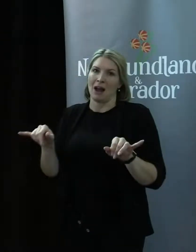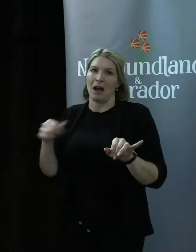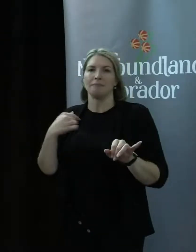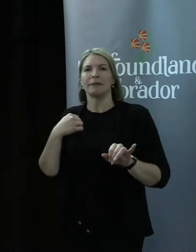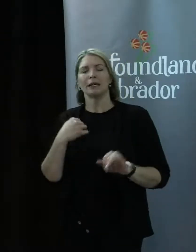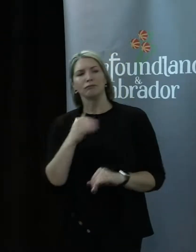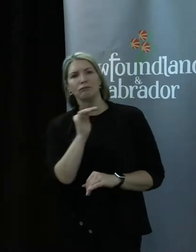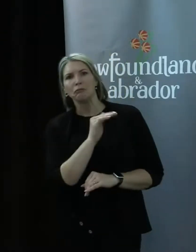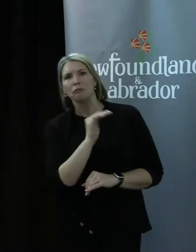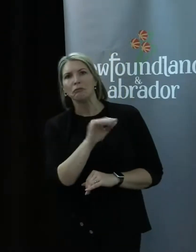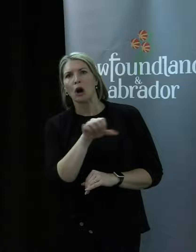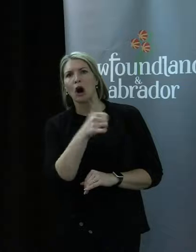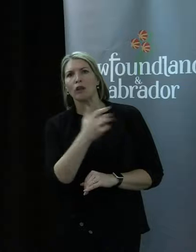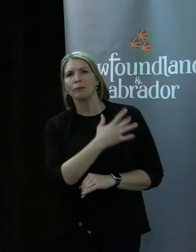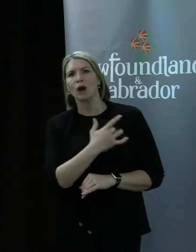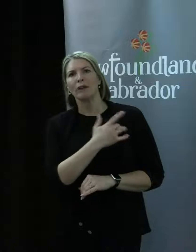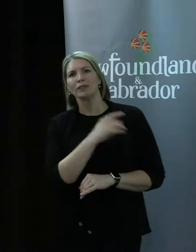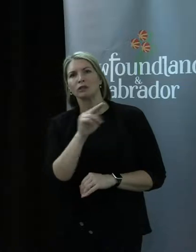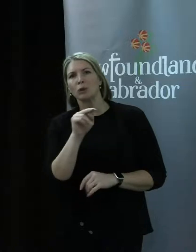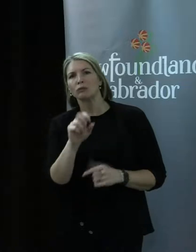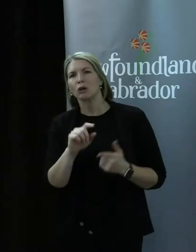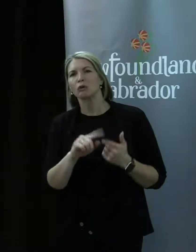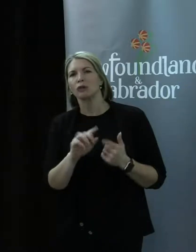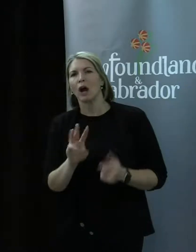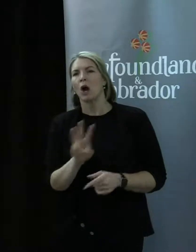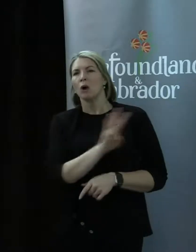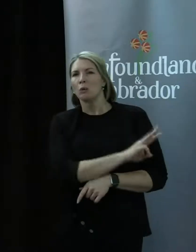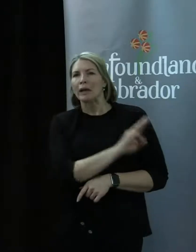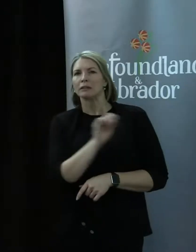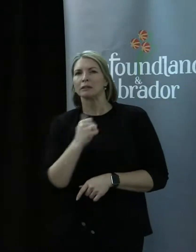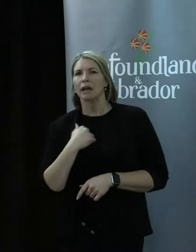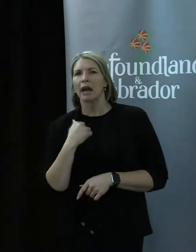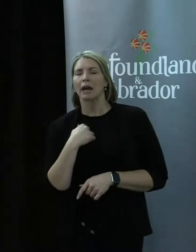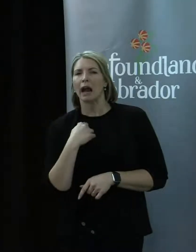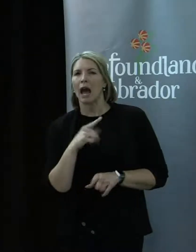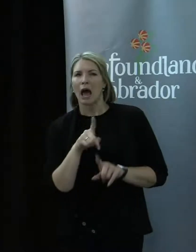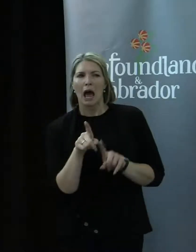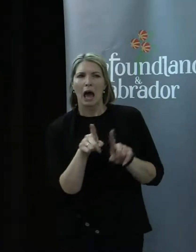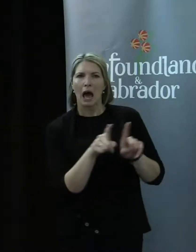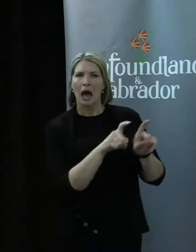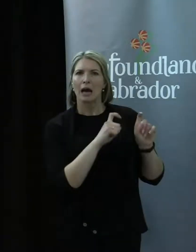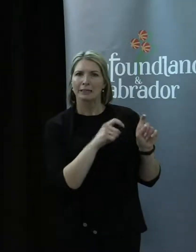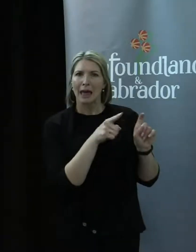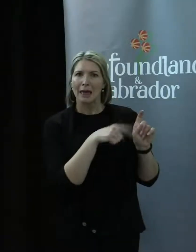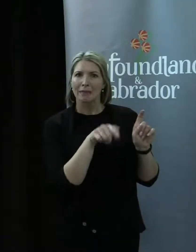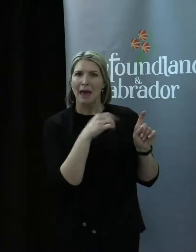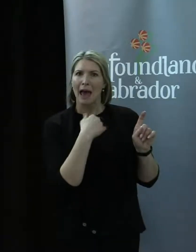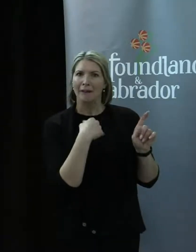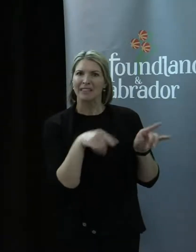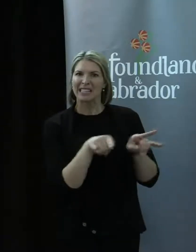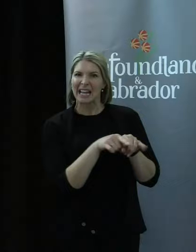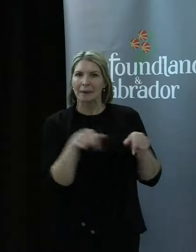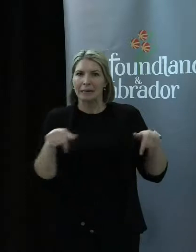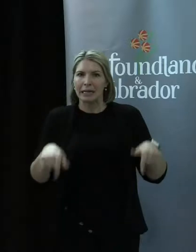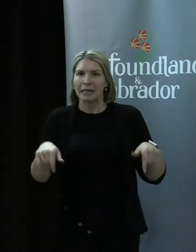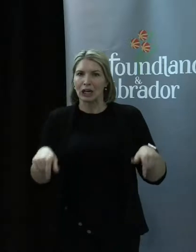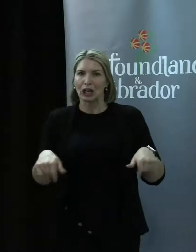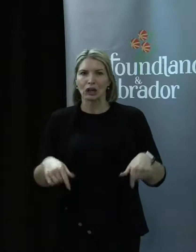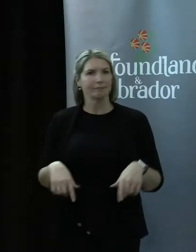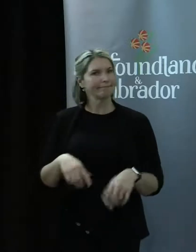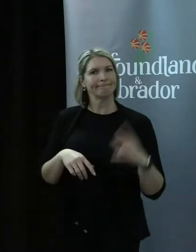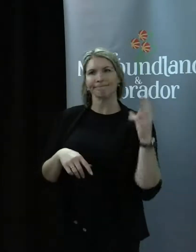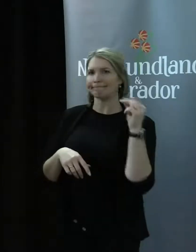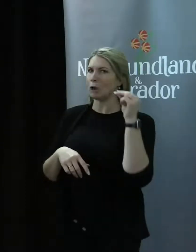Nobody else has a model that works like this and works well 90% of the time. Sometimes there's a